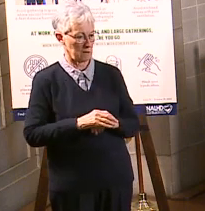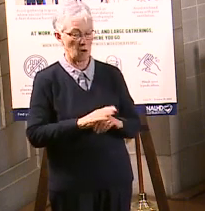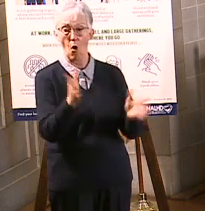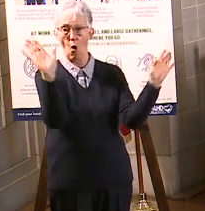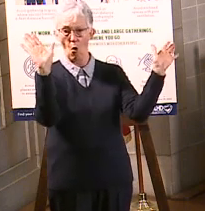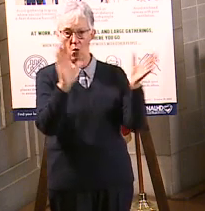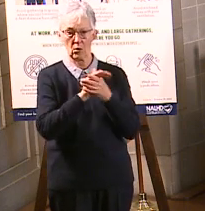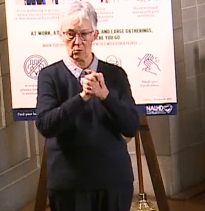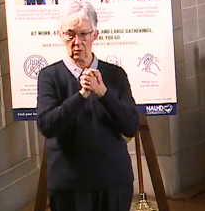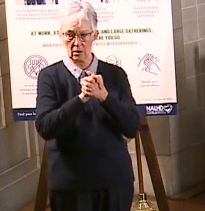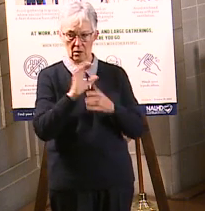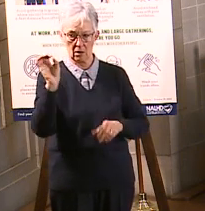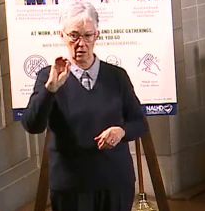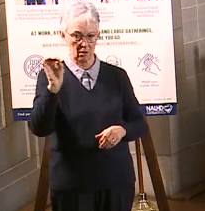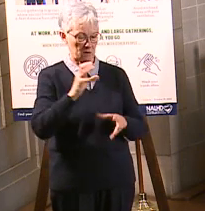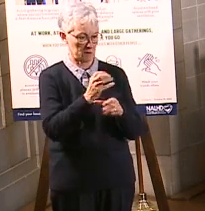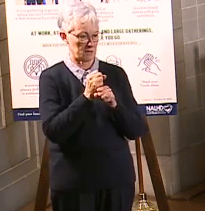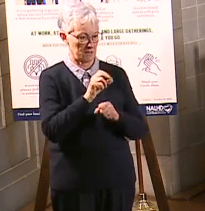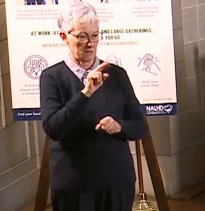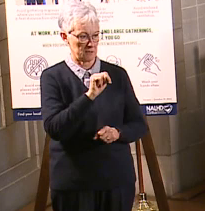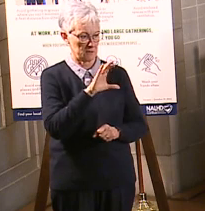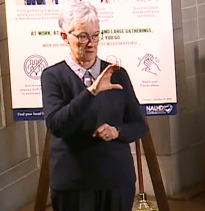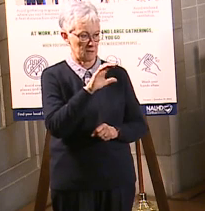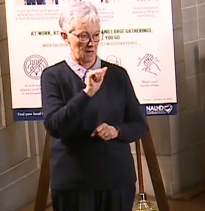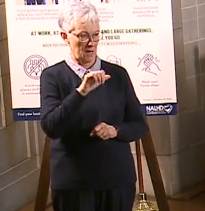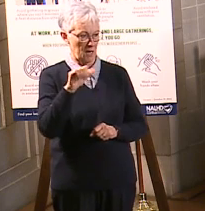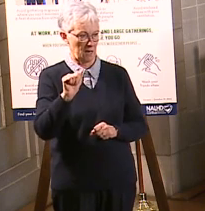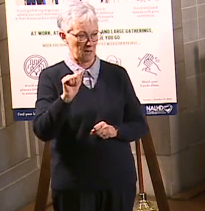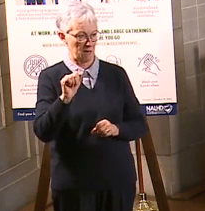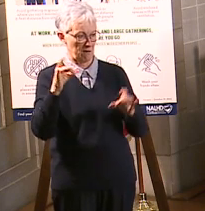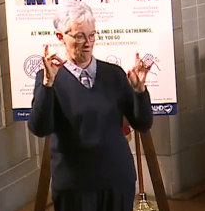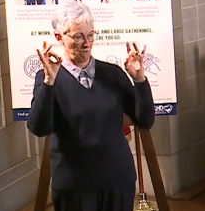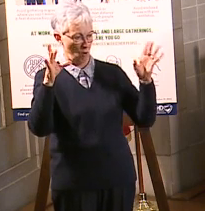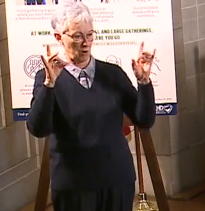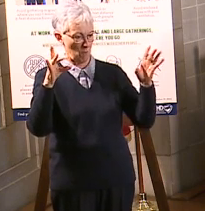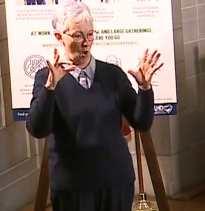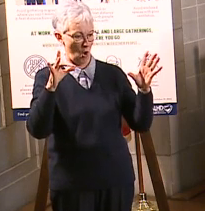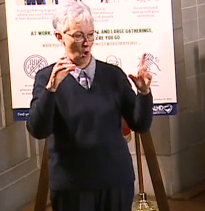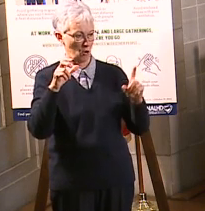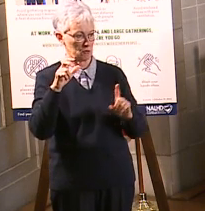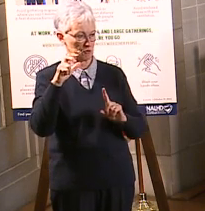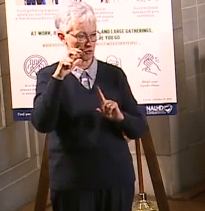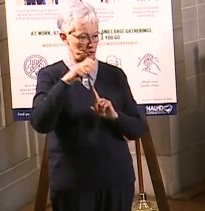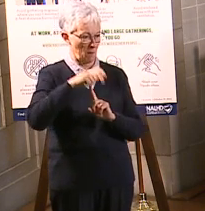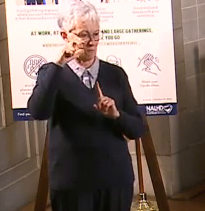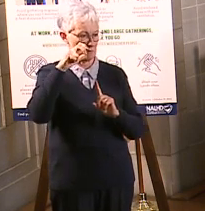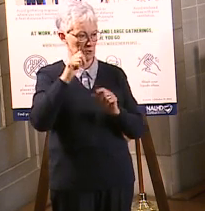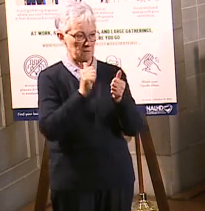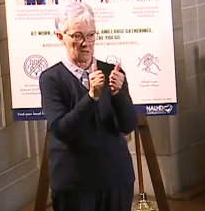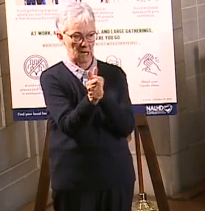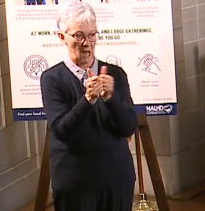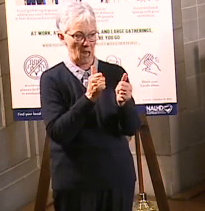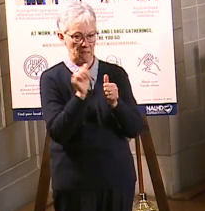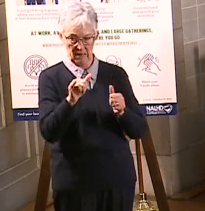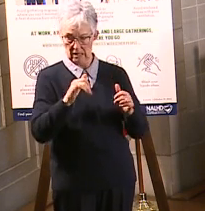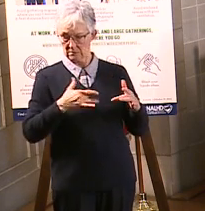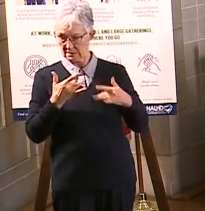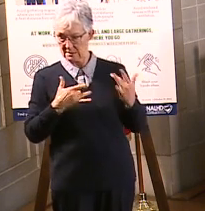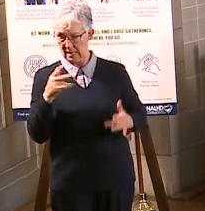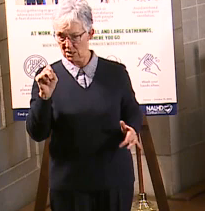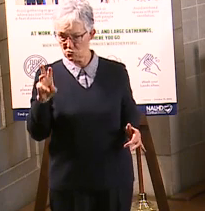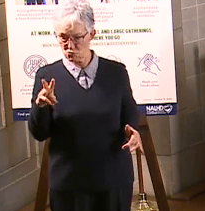the NCAA volleyball championships. That's really exciting news. So we're really excited to hear that as well.